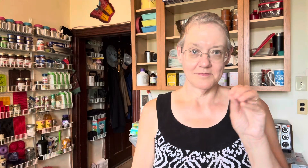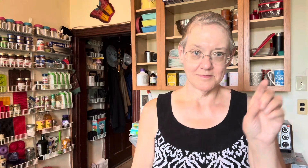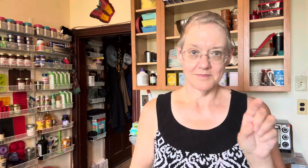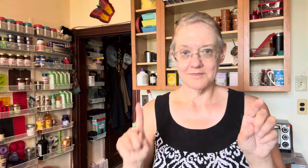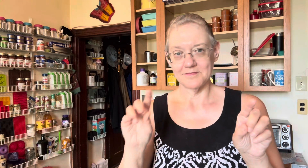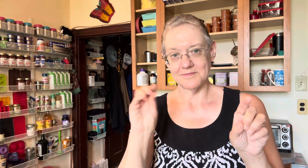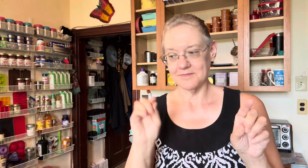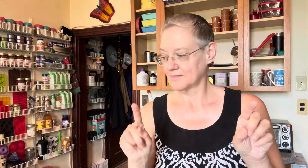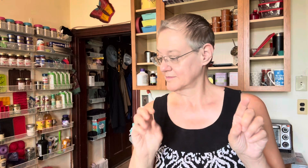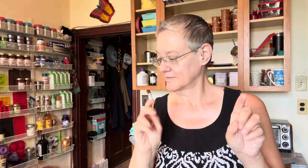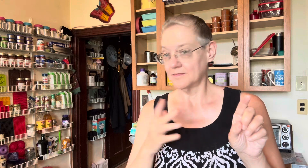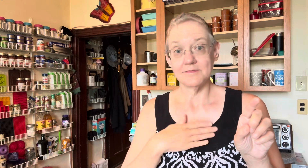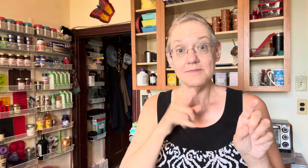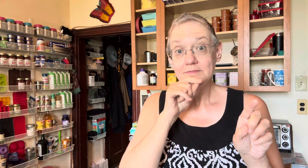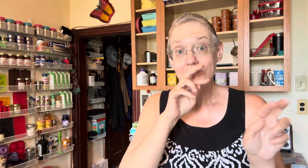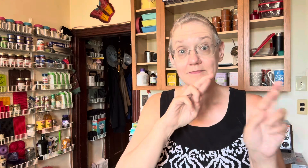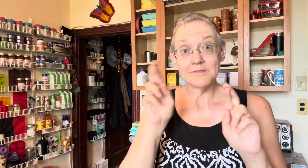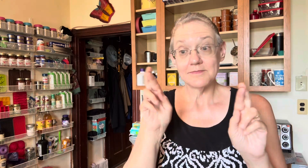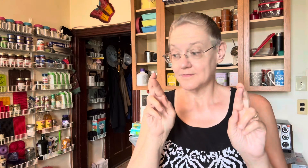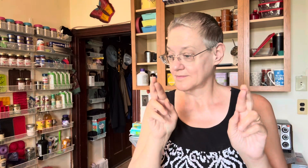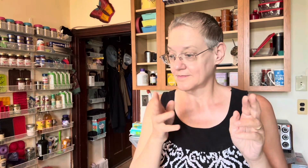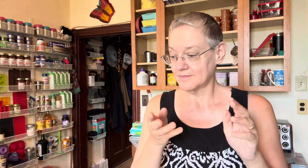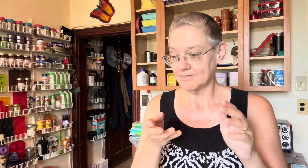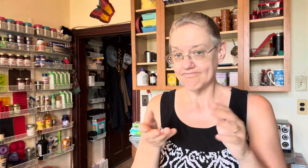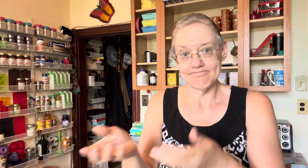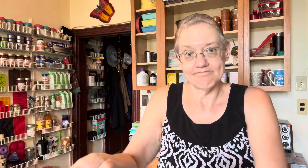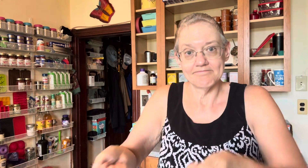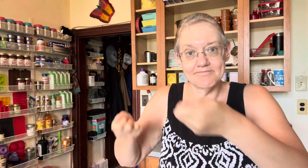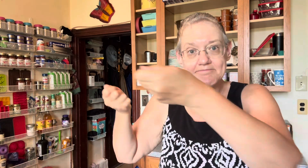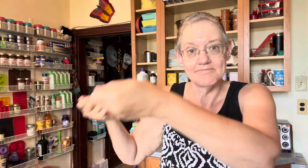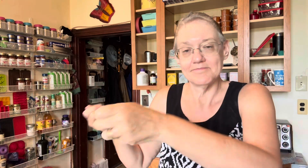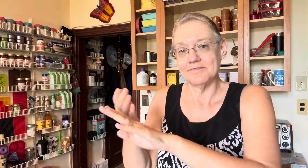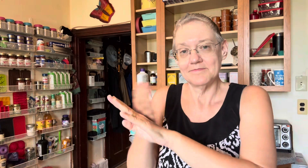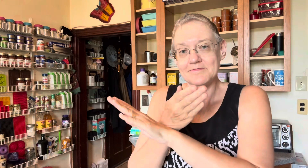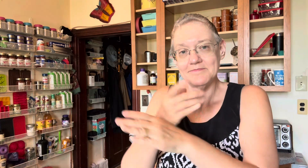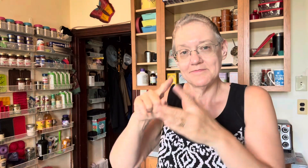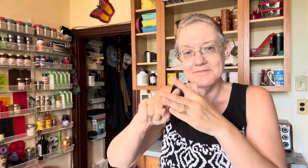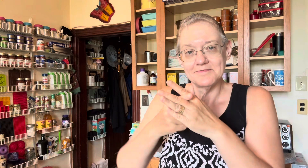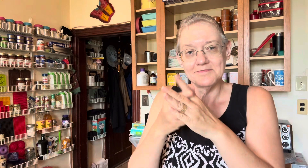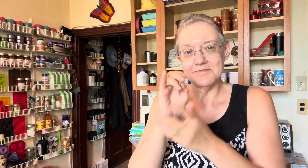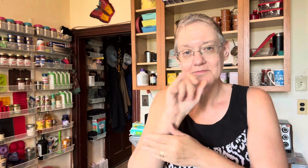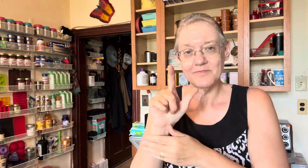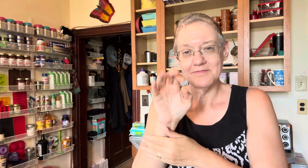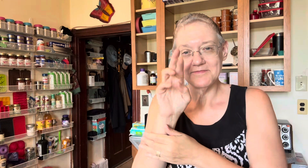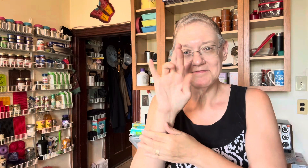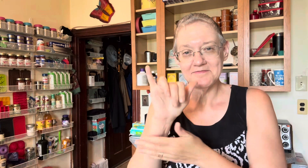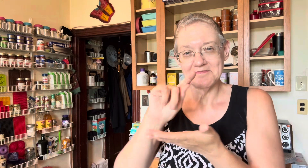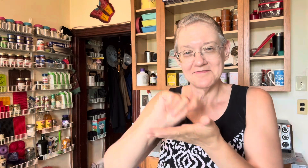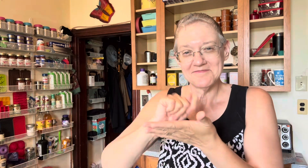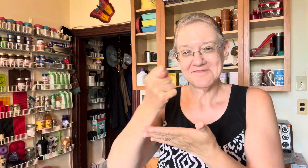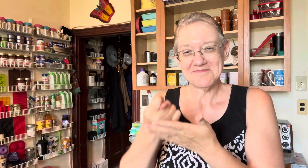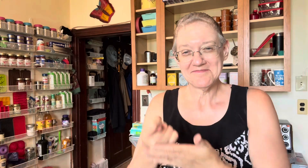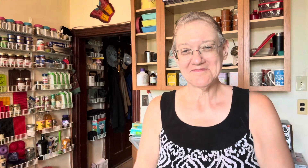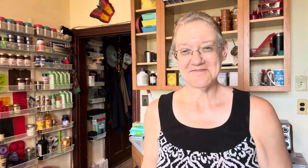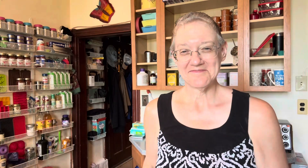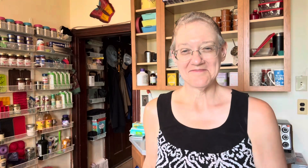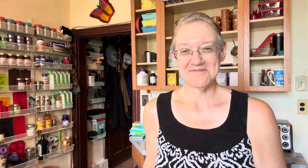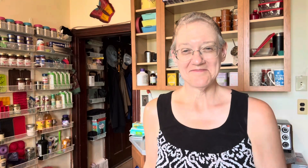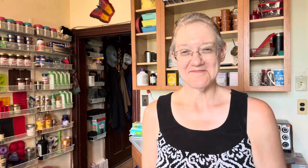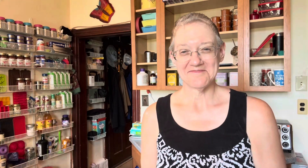So 1 ounce for the taco and 1 ounce for the salad. Okay, my chicken's ready. Let's get it out of the oven. We need to do that before we start the oil and fry